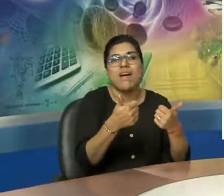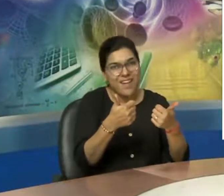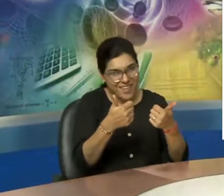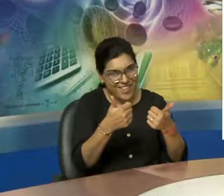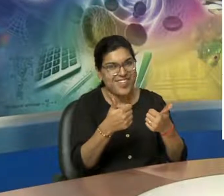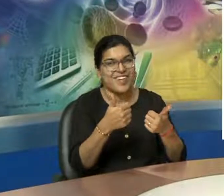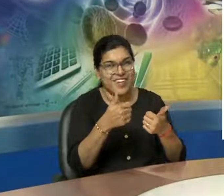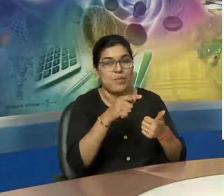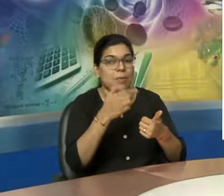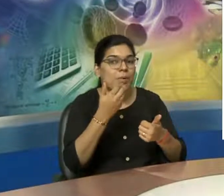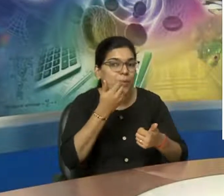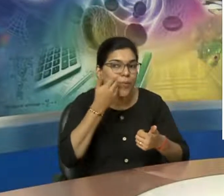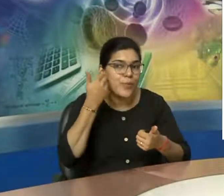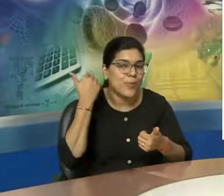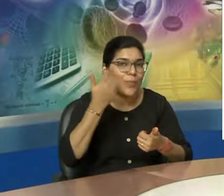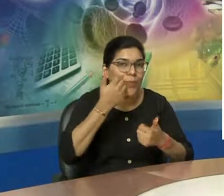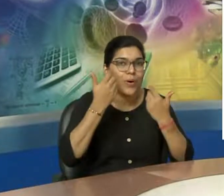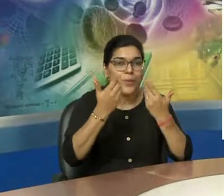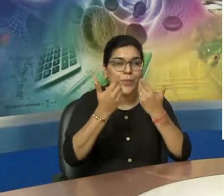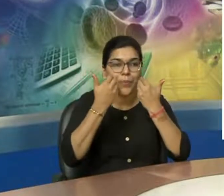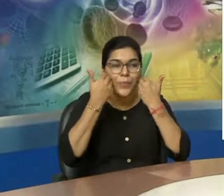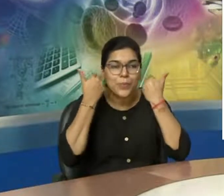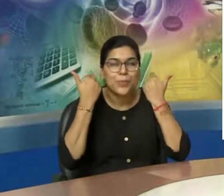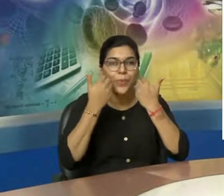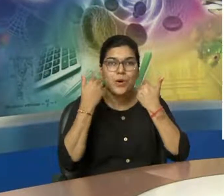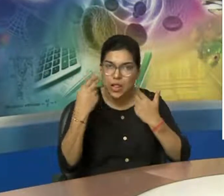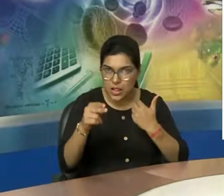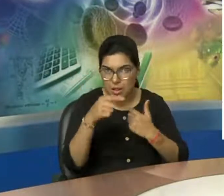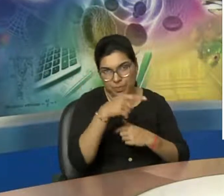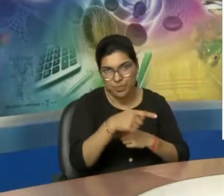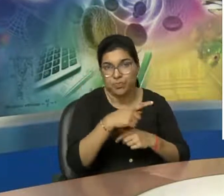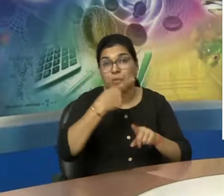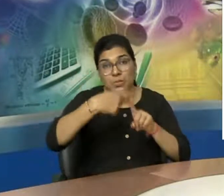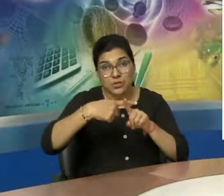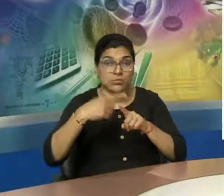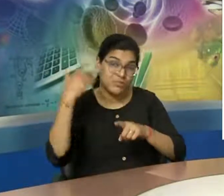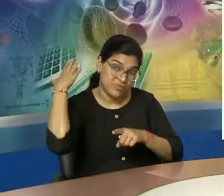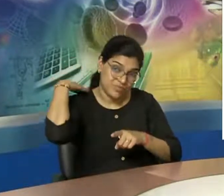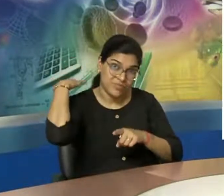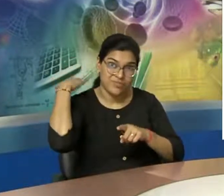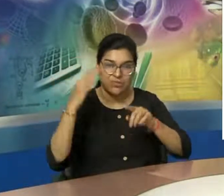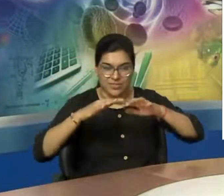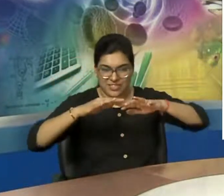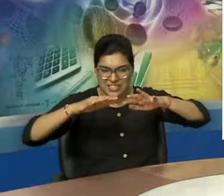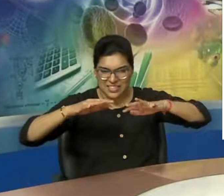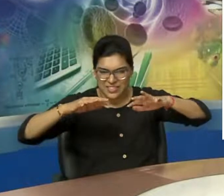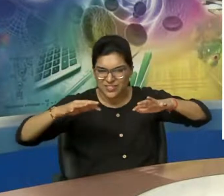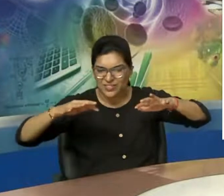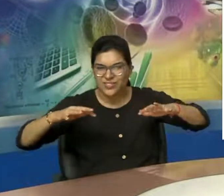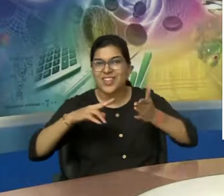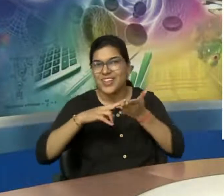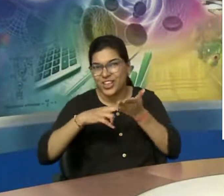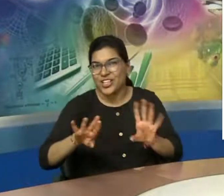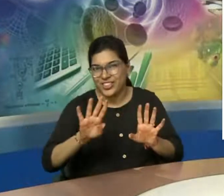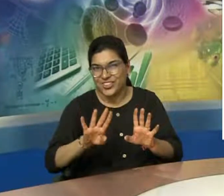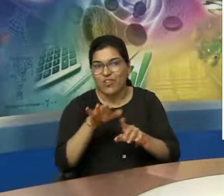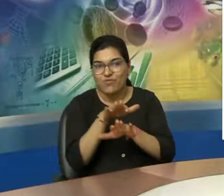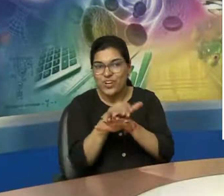fishes can easily breathe using the help of gills and fins in the fish because they